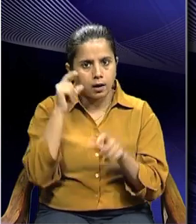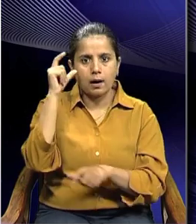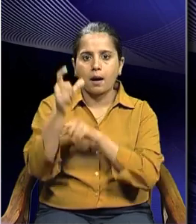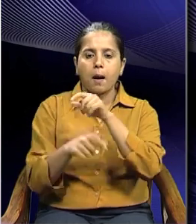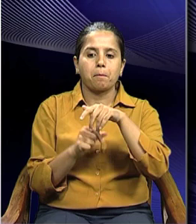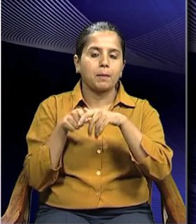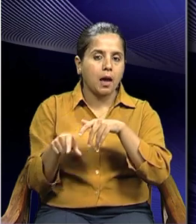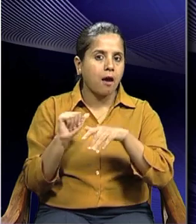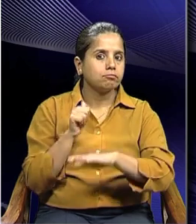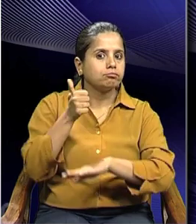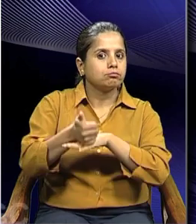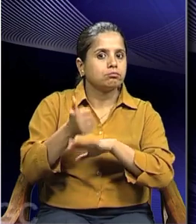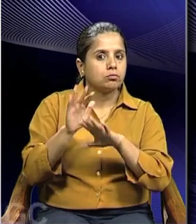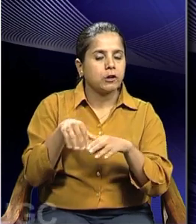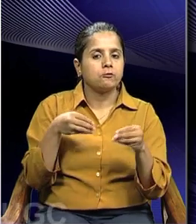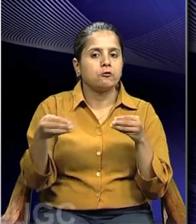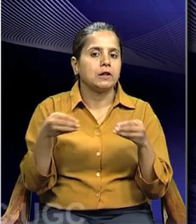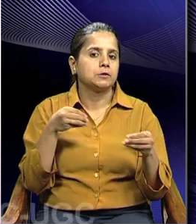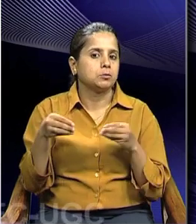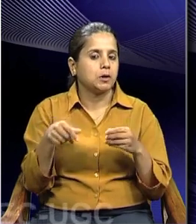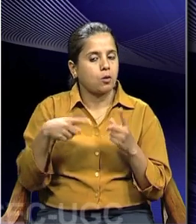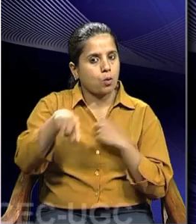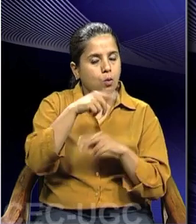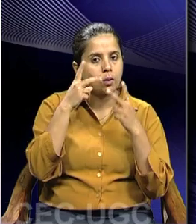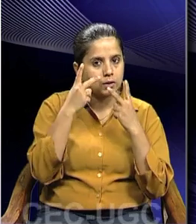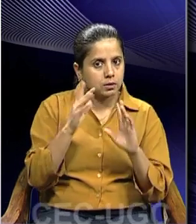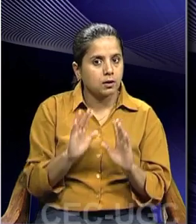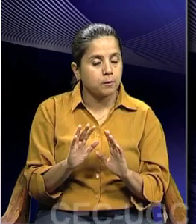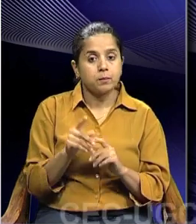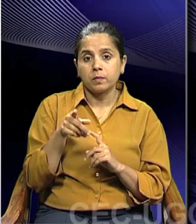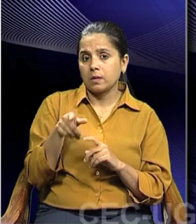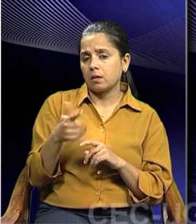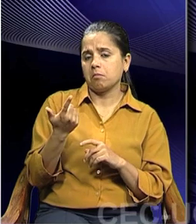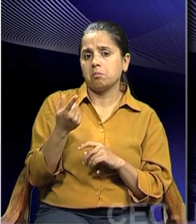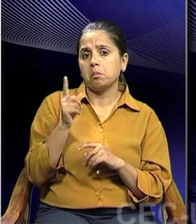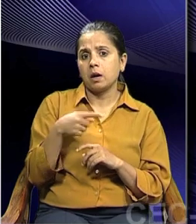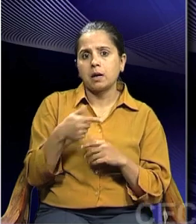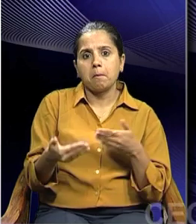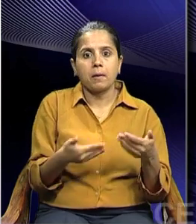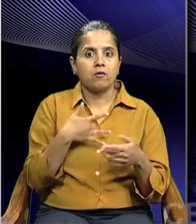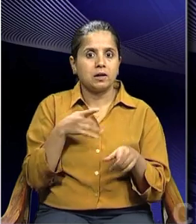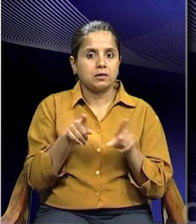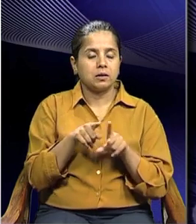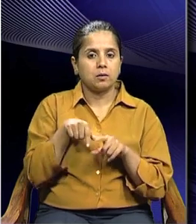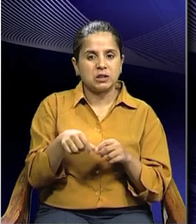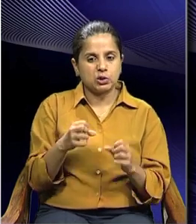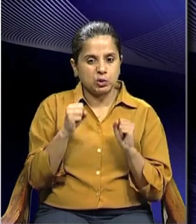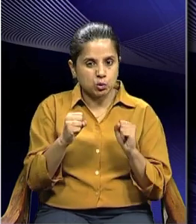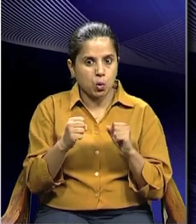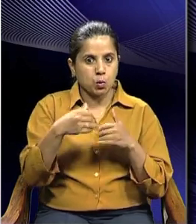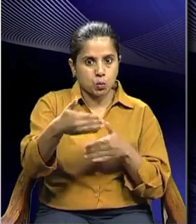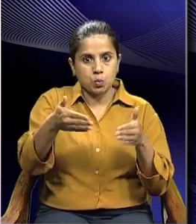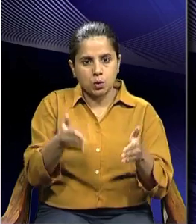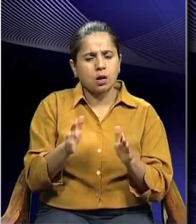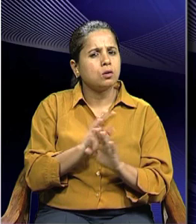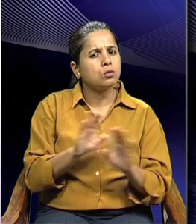setup and ensuring flexibility into them. It should not be it should not behave like a watertight compartment